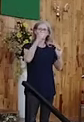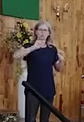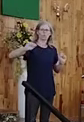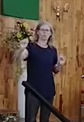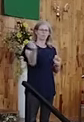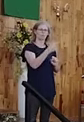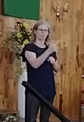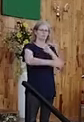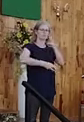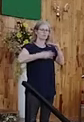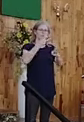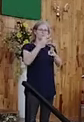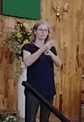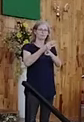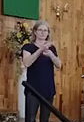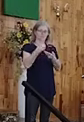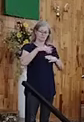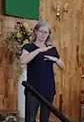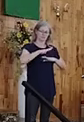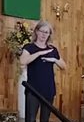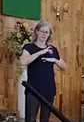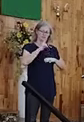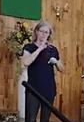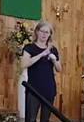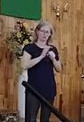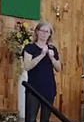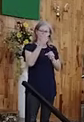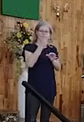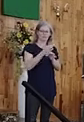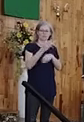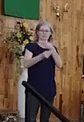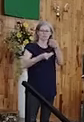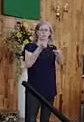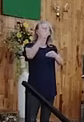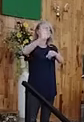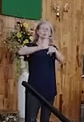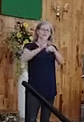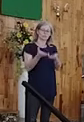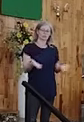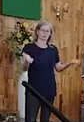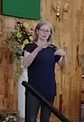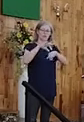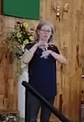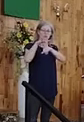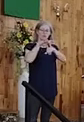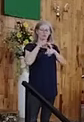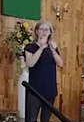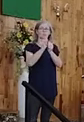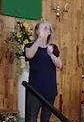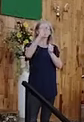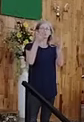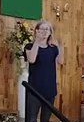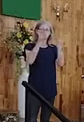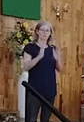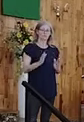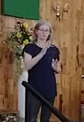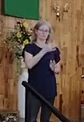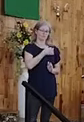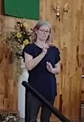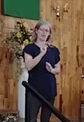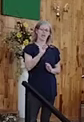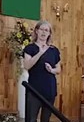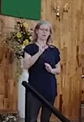the world. Be pleased to confirm in faith and charity your Pilgrim Church on earth with your servant,